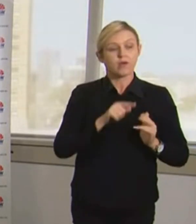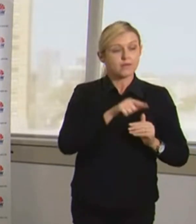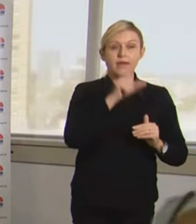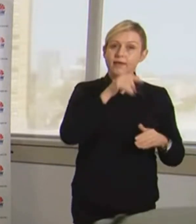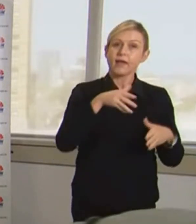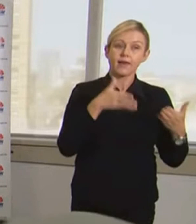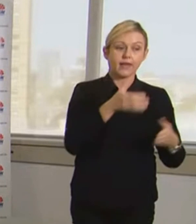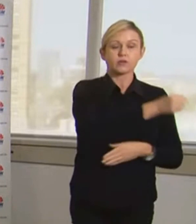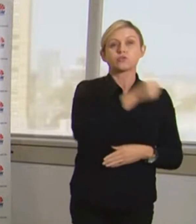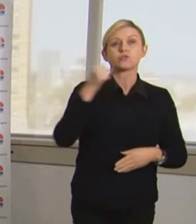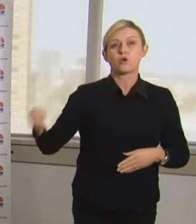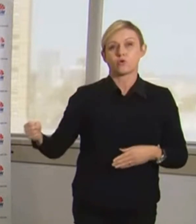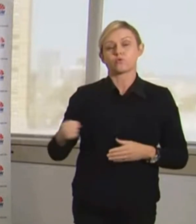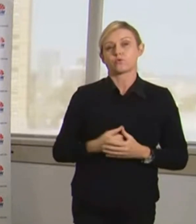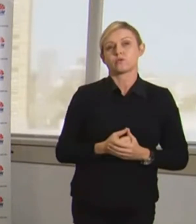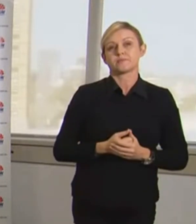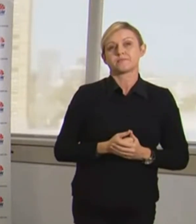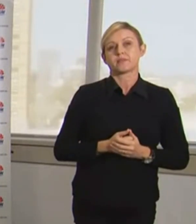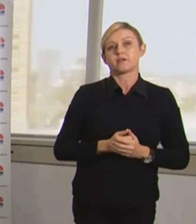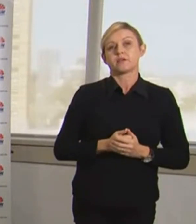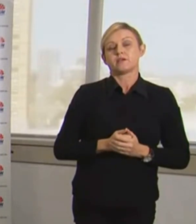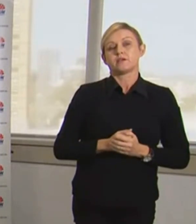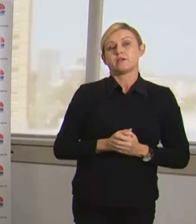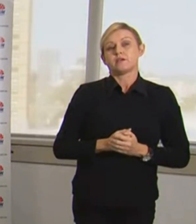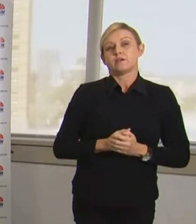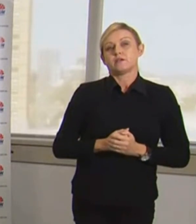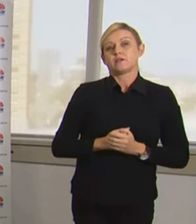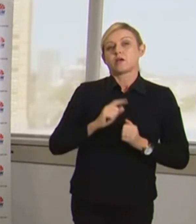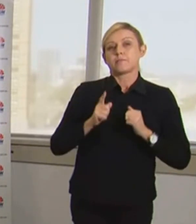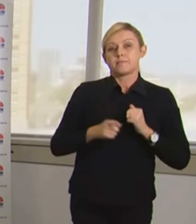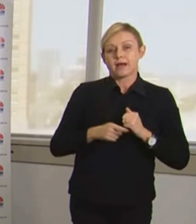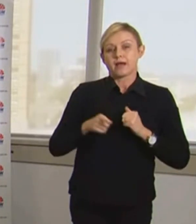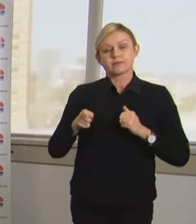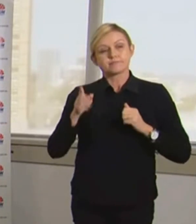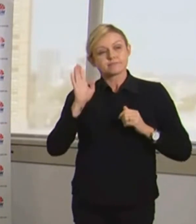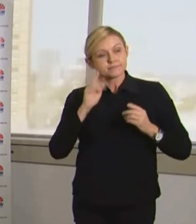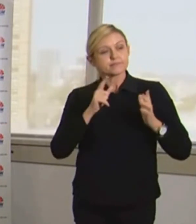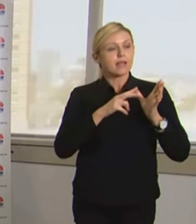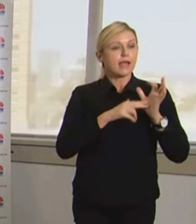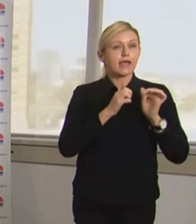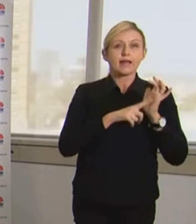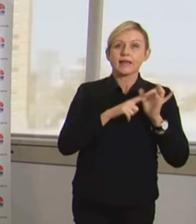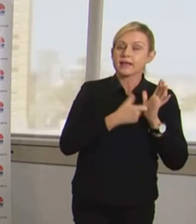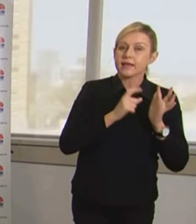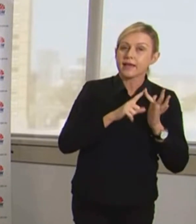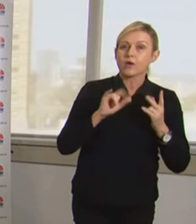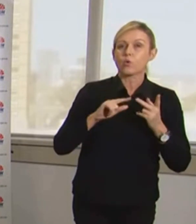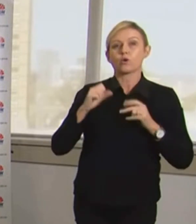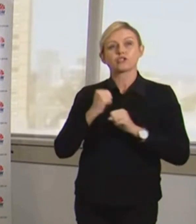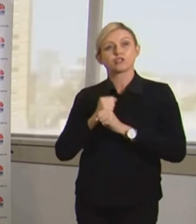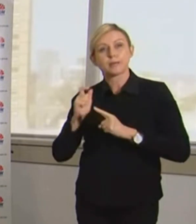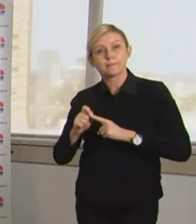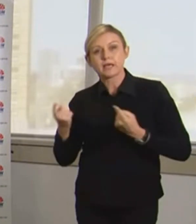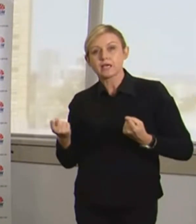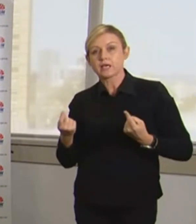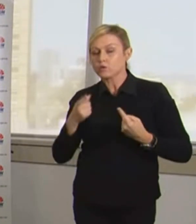they would be also taking advice from not only, you say Anglicare, but also it could have been the physician saying, well, if you move,